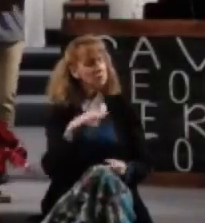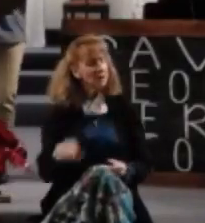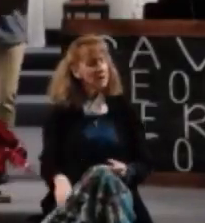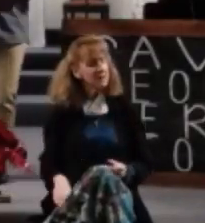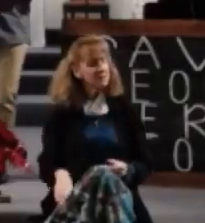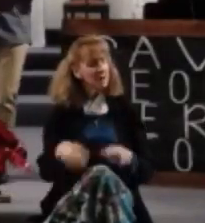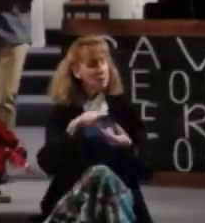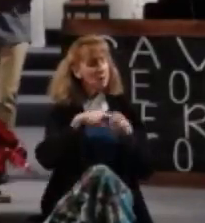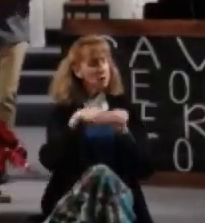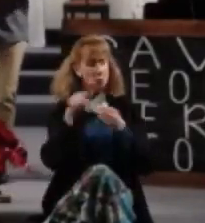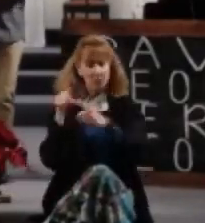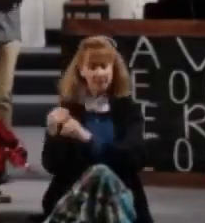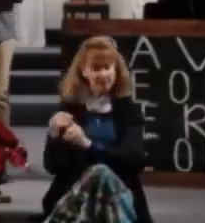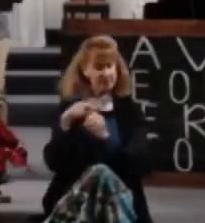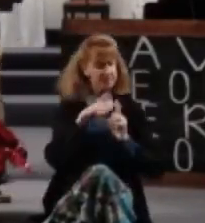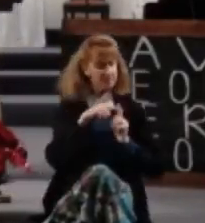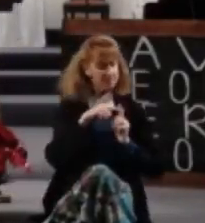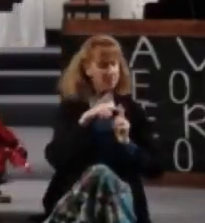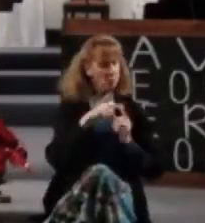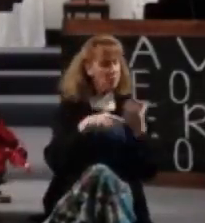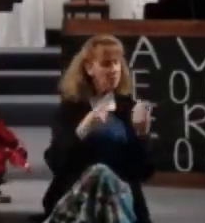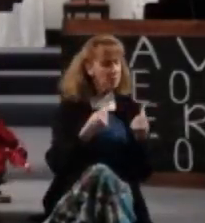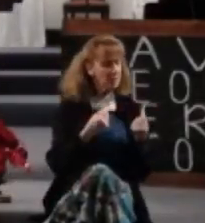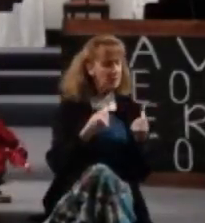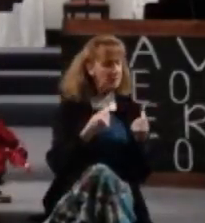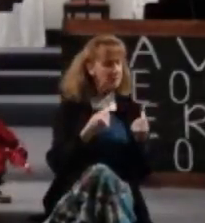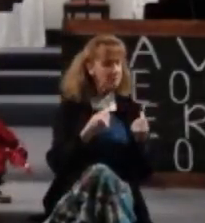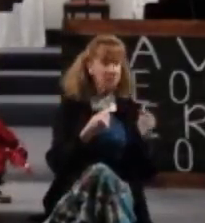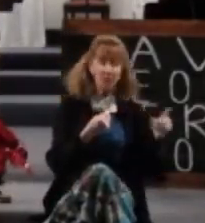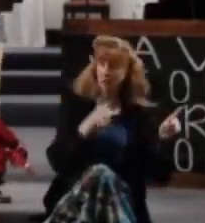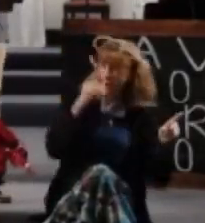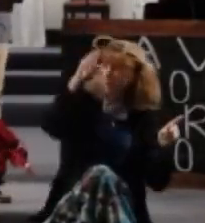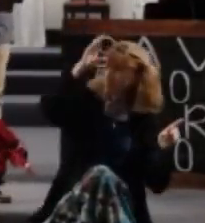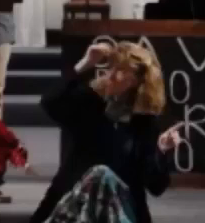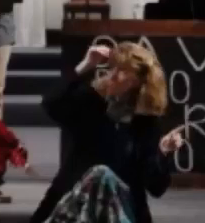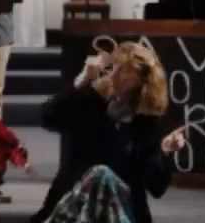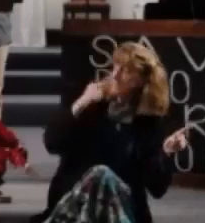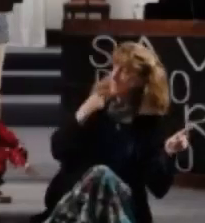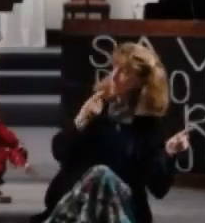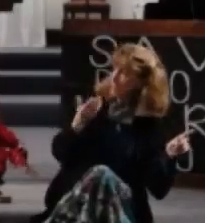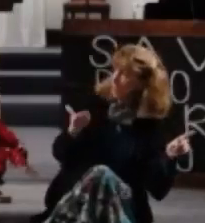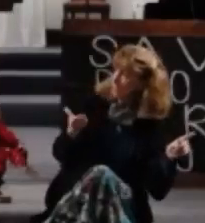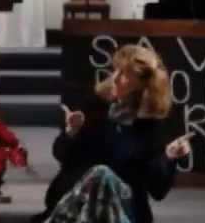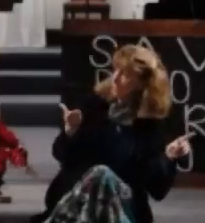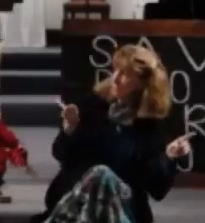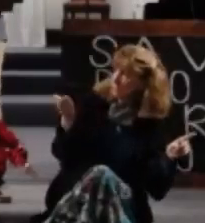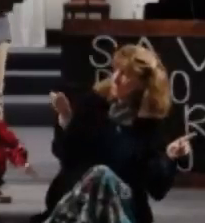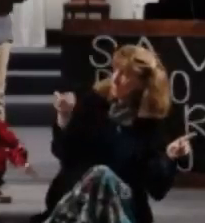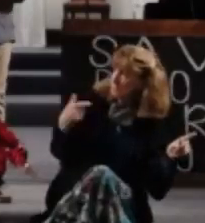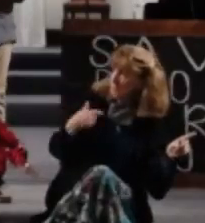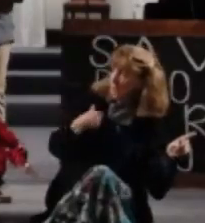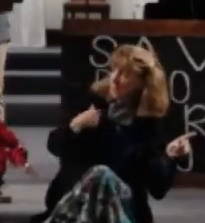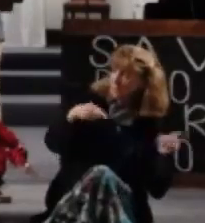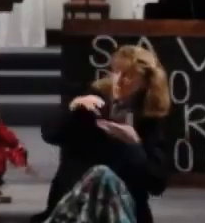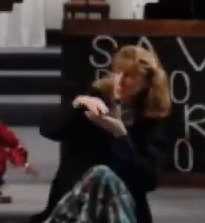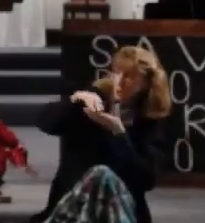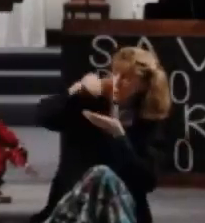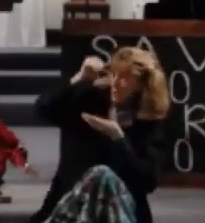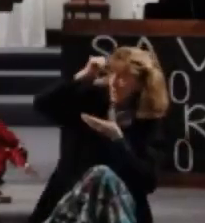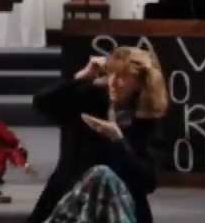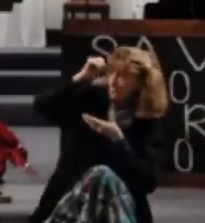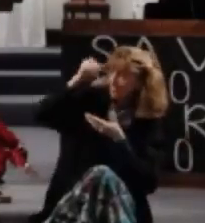your conversion, since you believed?" And the young man replied, "Oh, I'm just a learner."